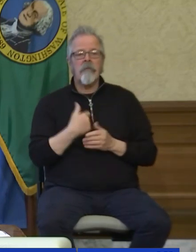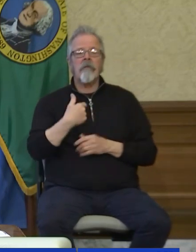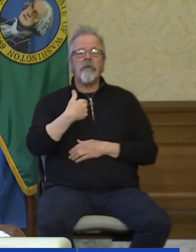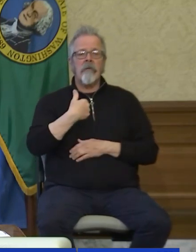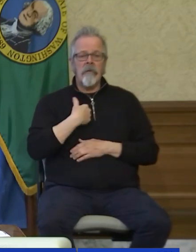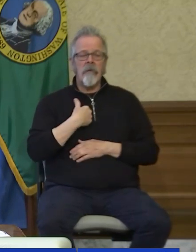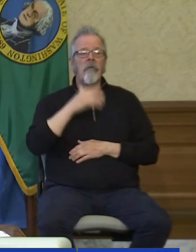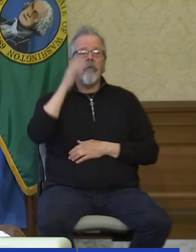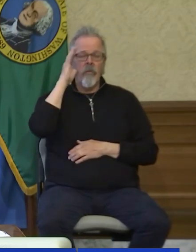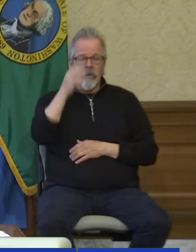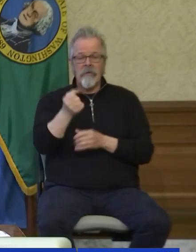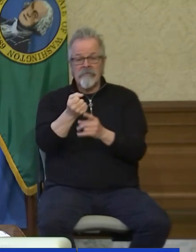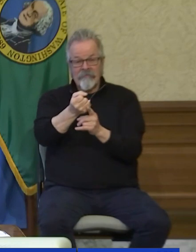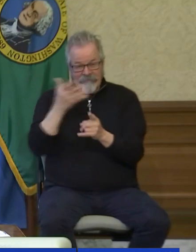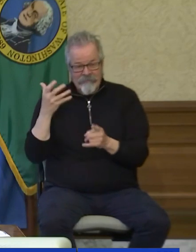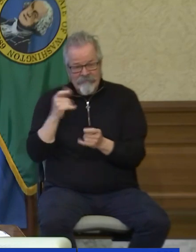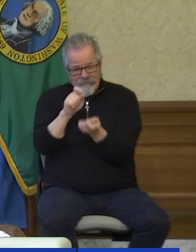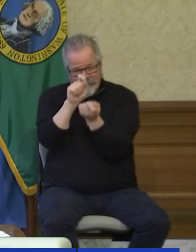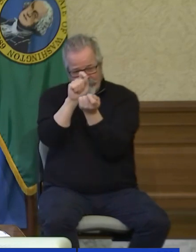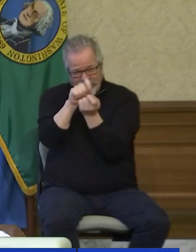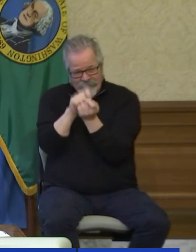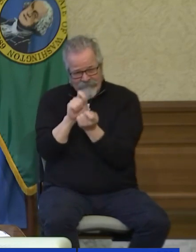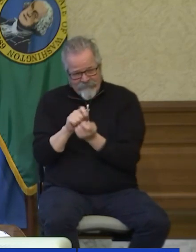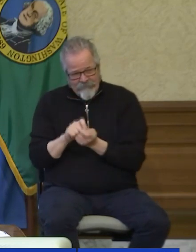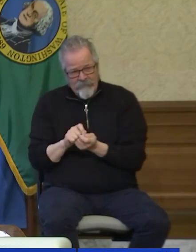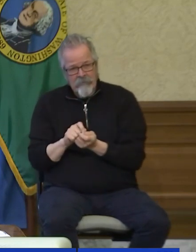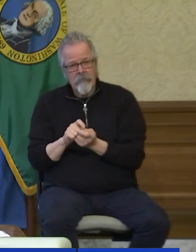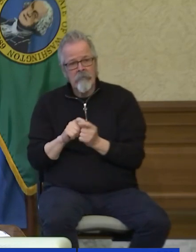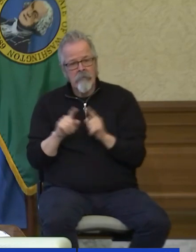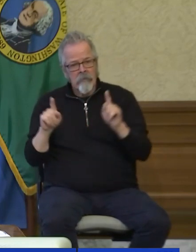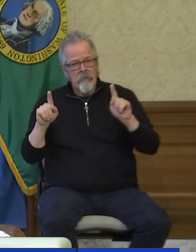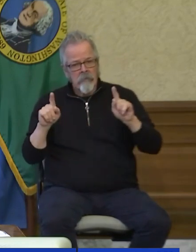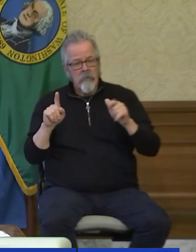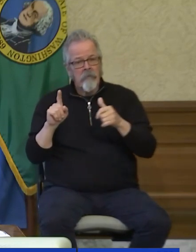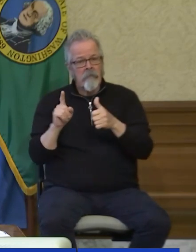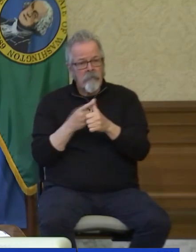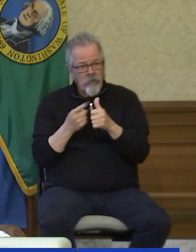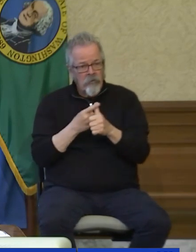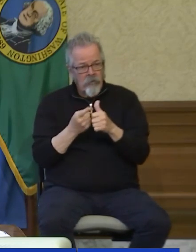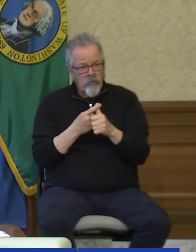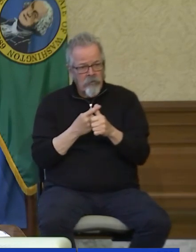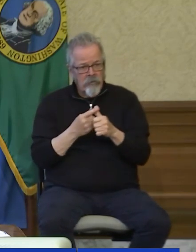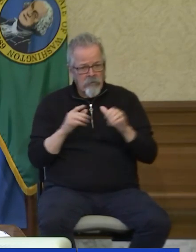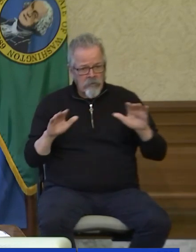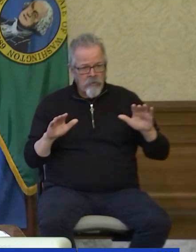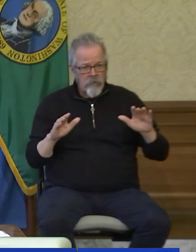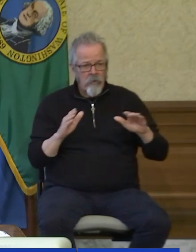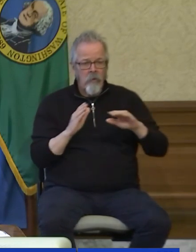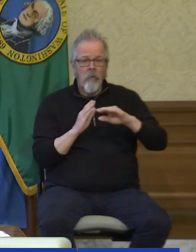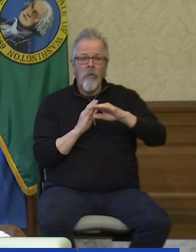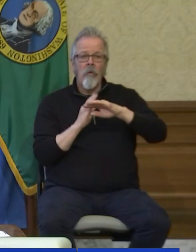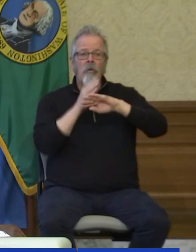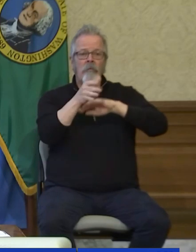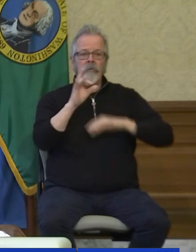800 Washingtonians who have lost their lives to this virus. I just want you to know